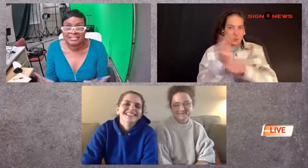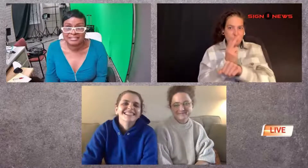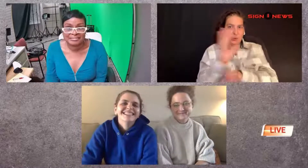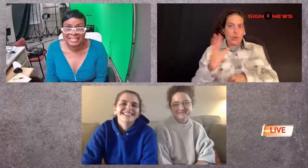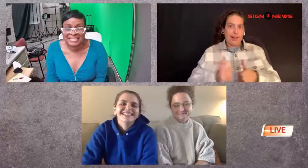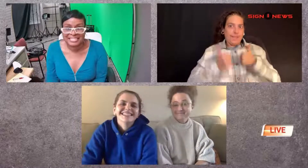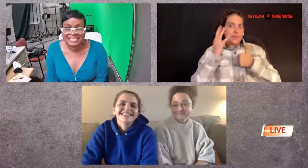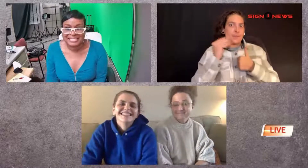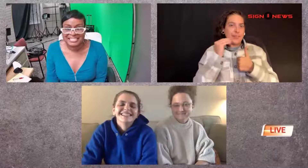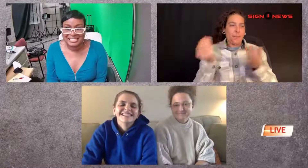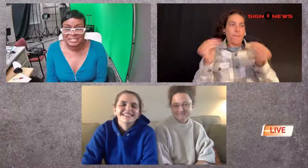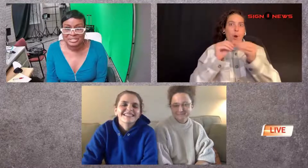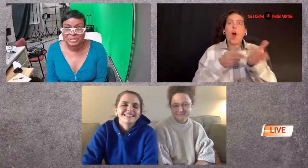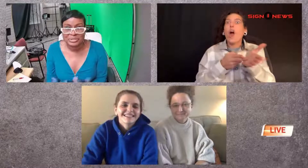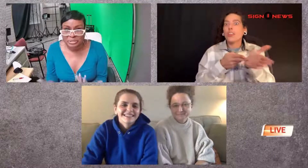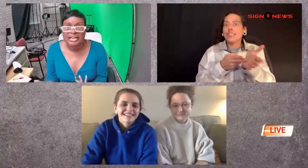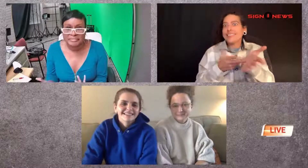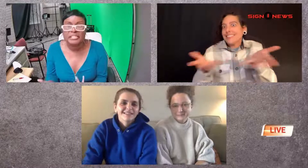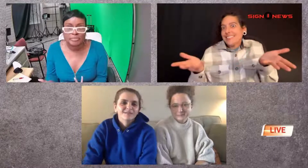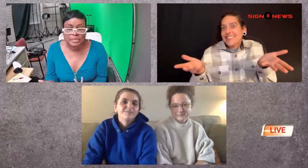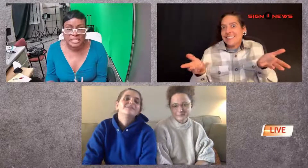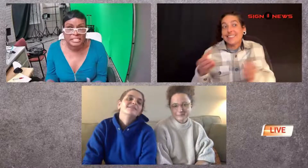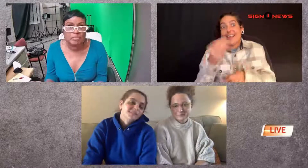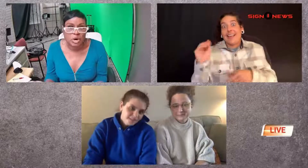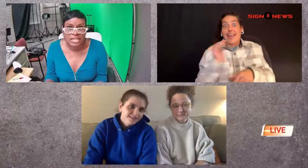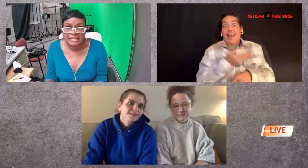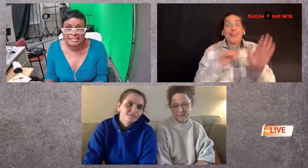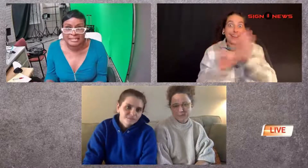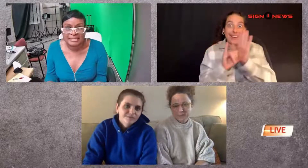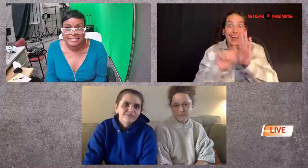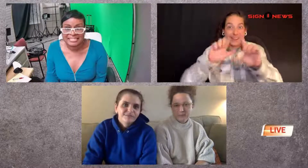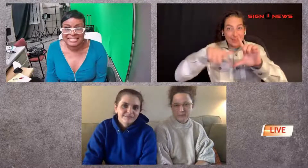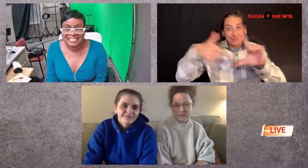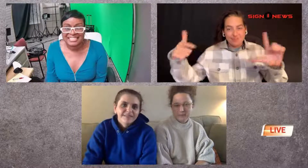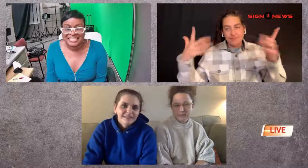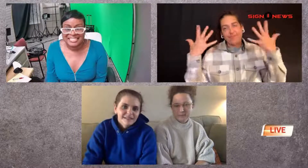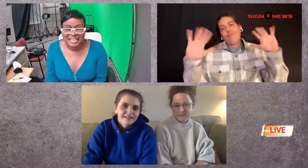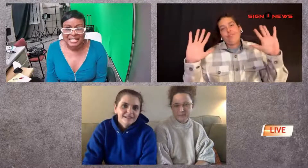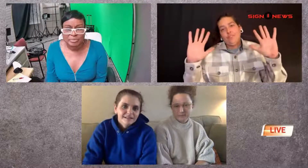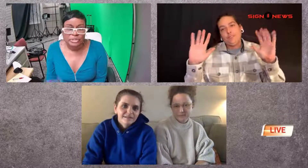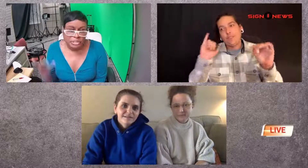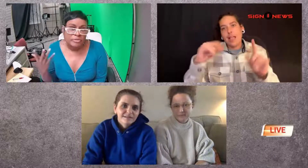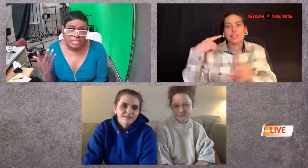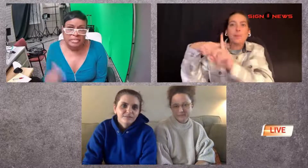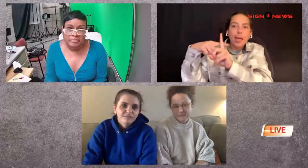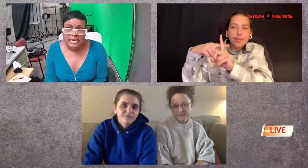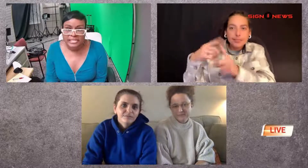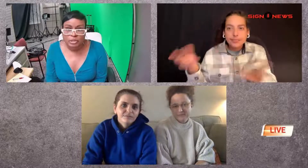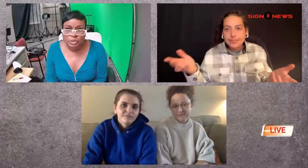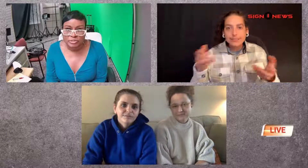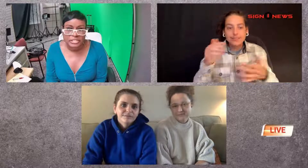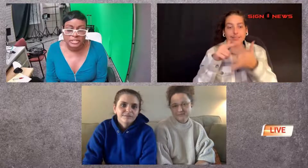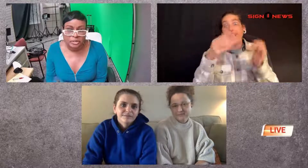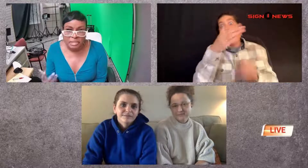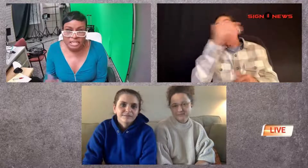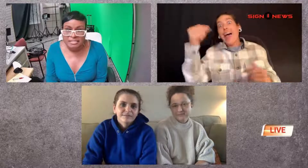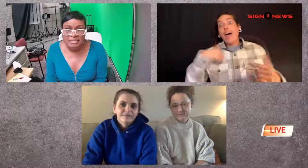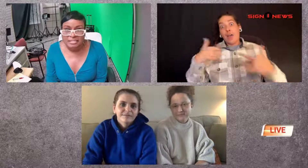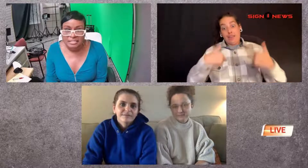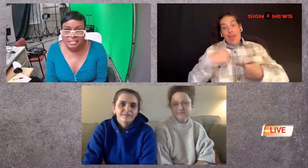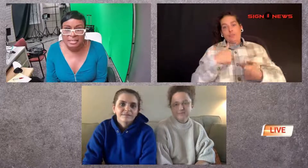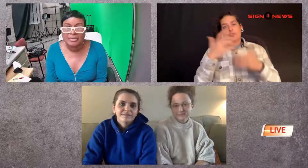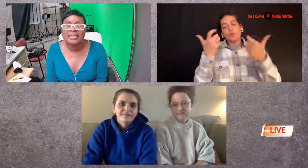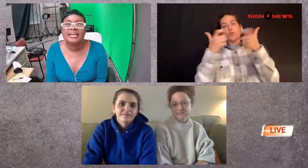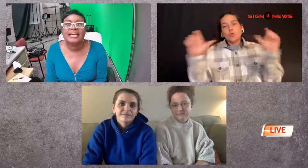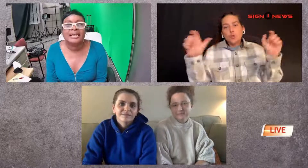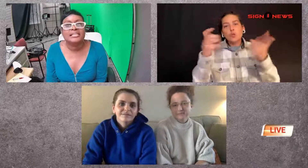acting, right? To use your life experience. It's more authentic. And particularly if you identify as LGBTQ plus,